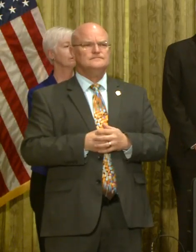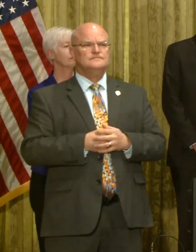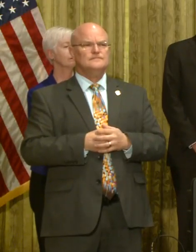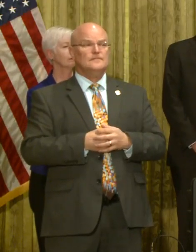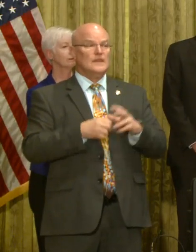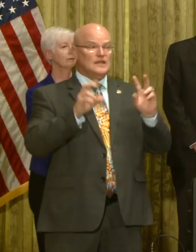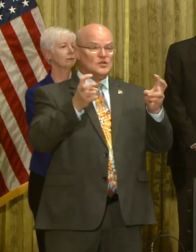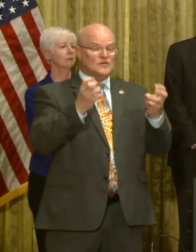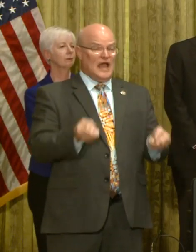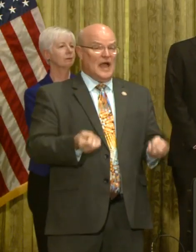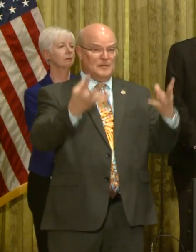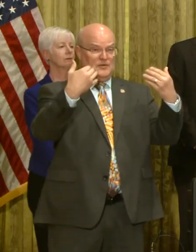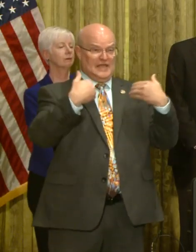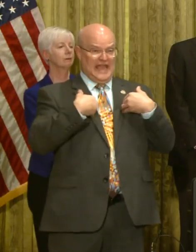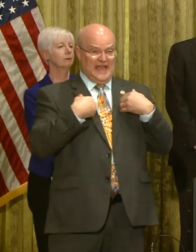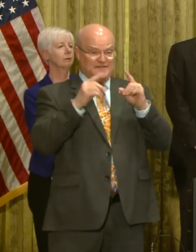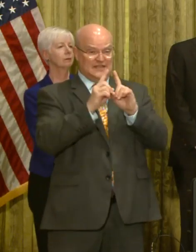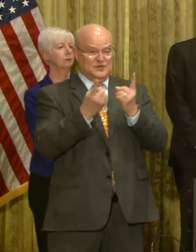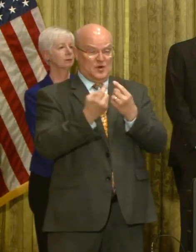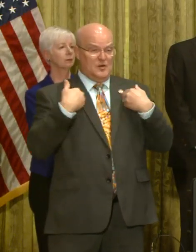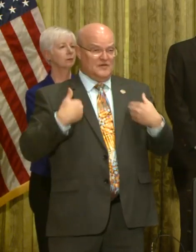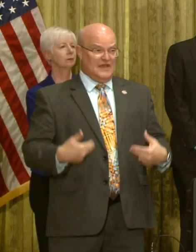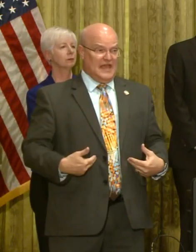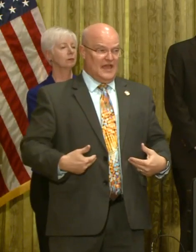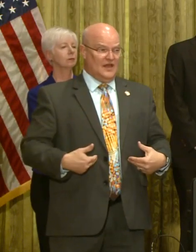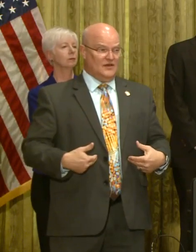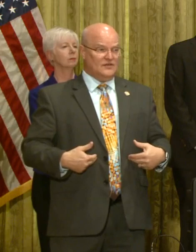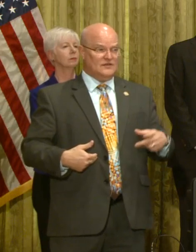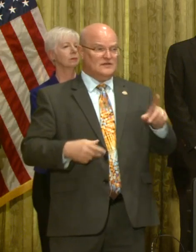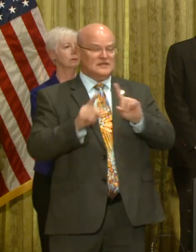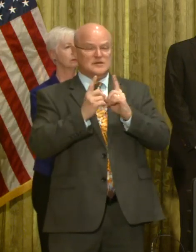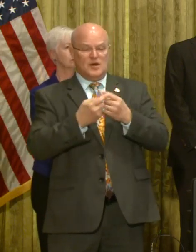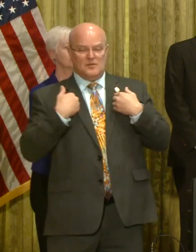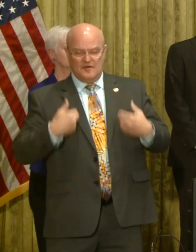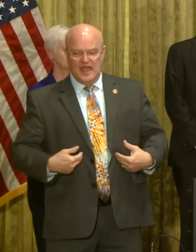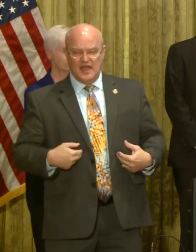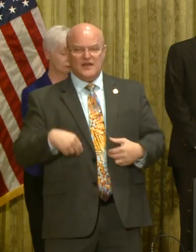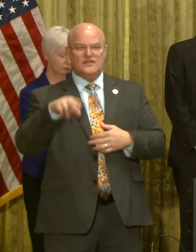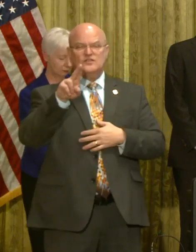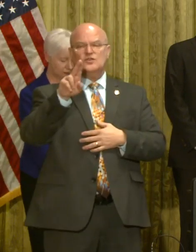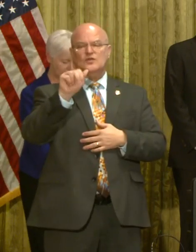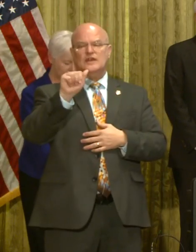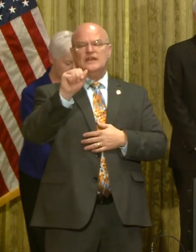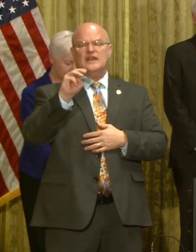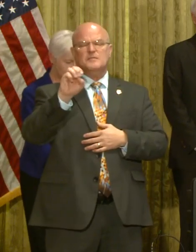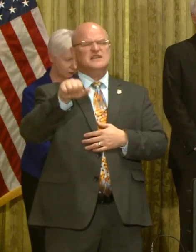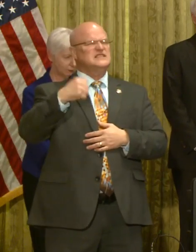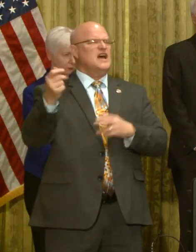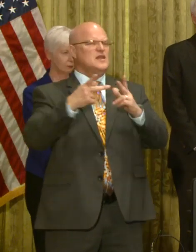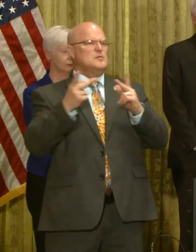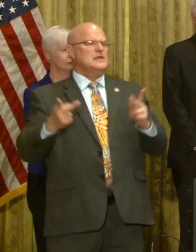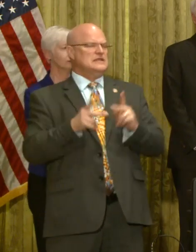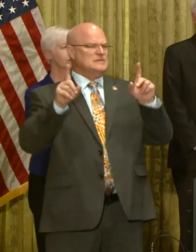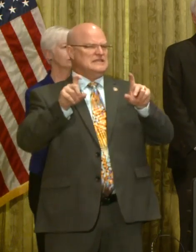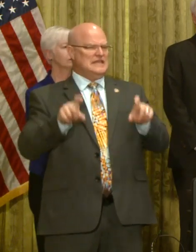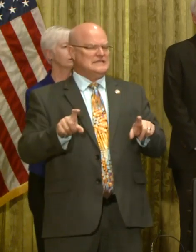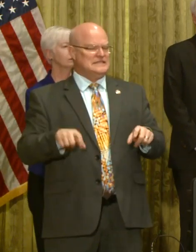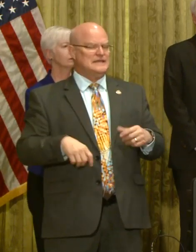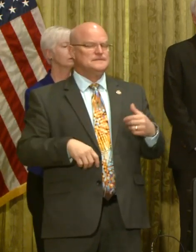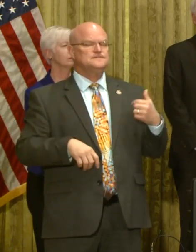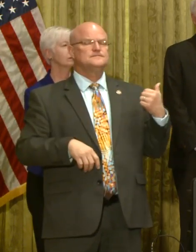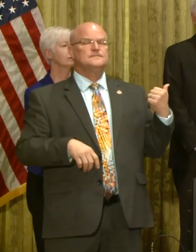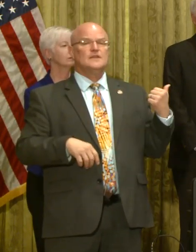In terms of how many we have at the Department of Health? Department of Health, UAMS, and any other place that's going to be using testing. Currently,